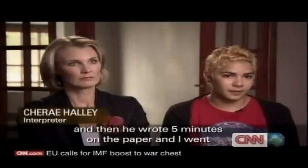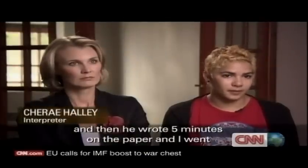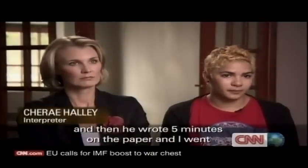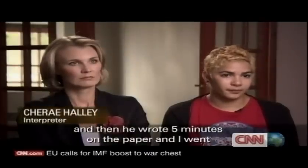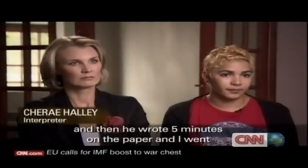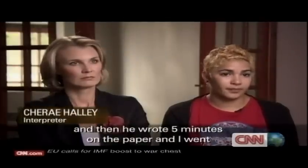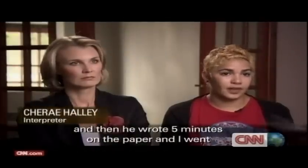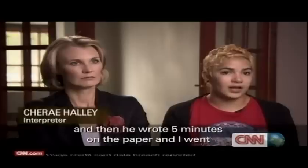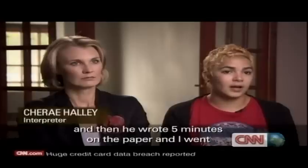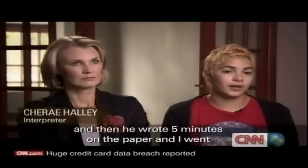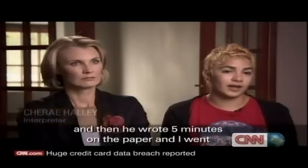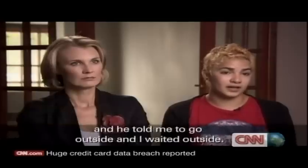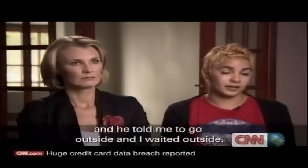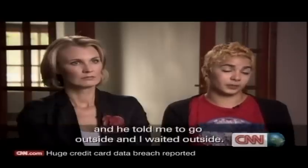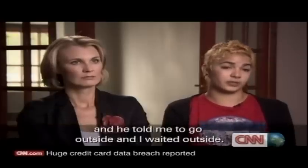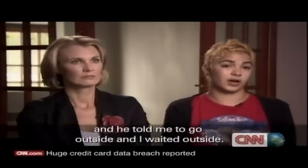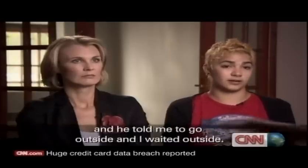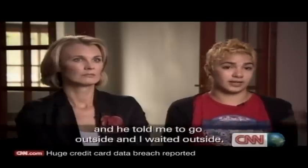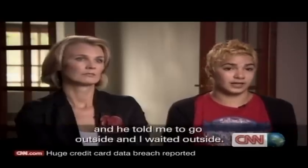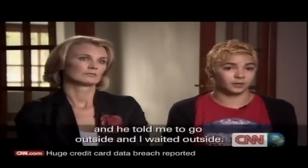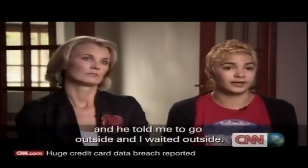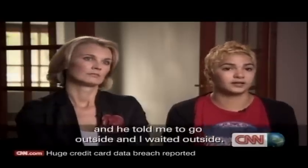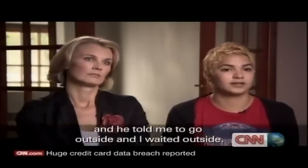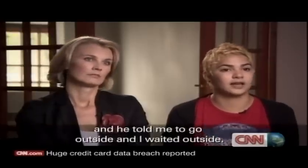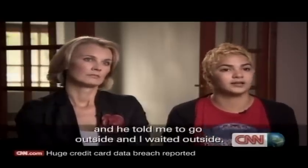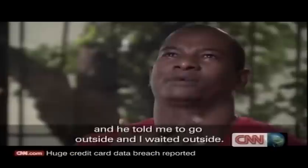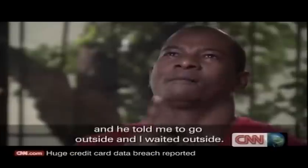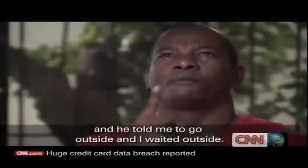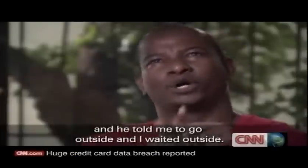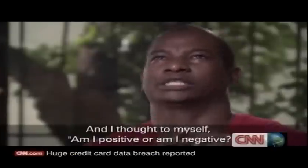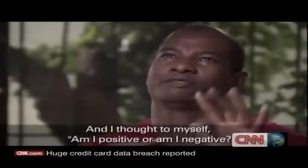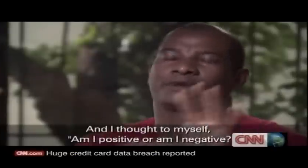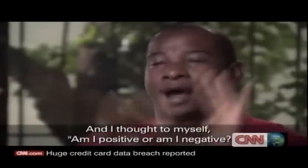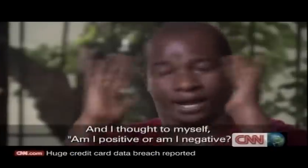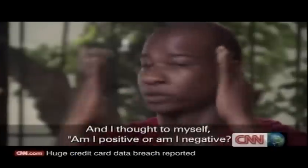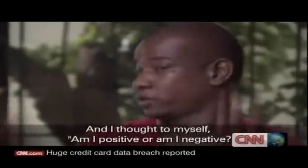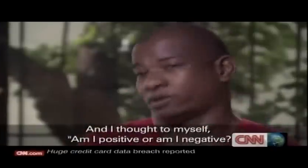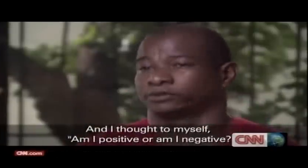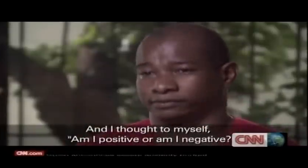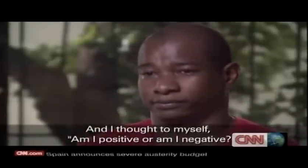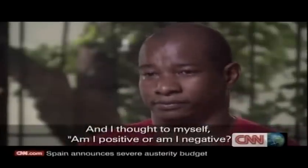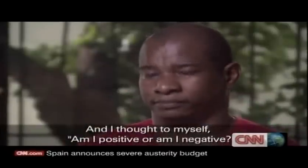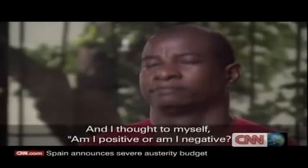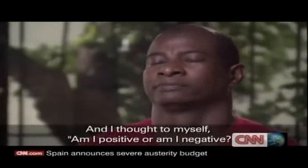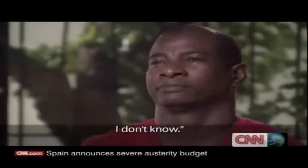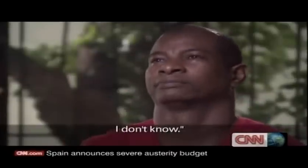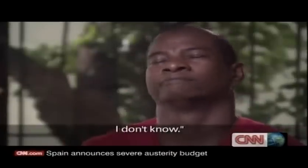paper. And I went, and he told me to go outside, and I wait outside. And I thought to myself, am I positive, am I negative? I don't